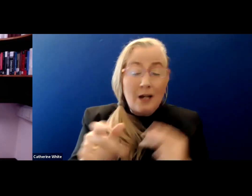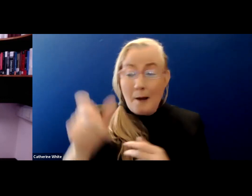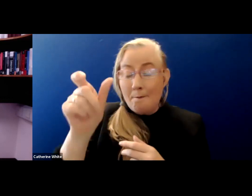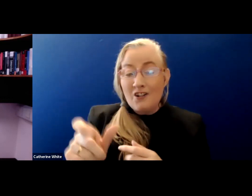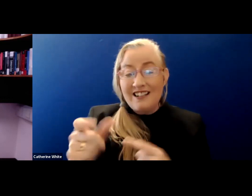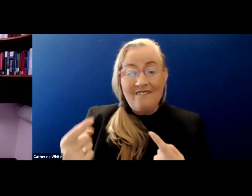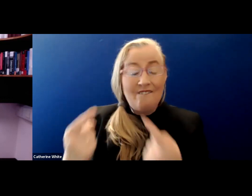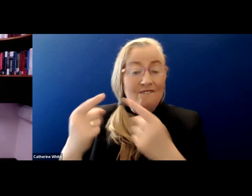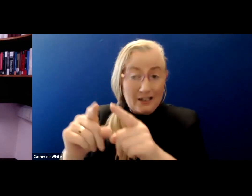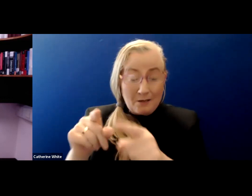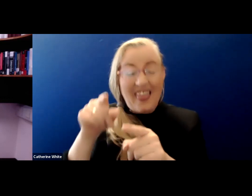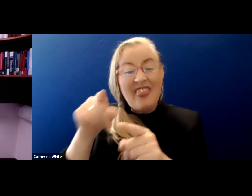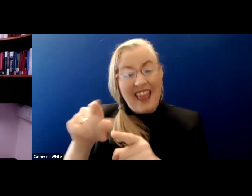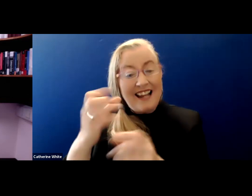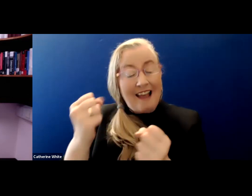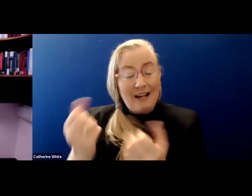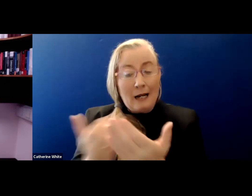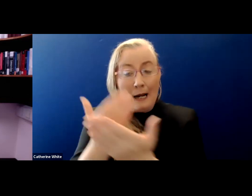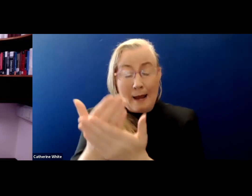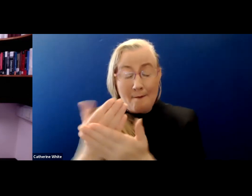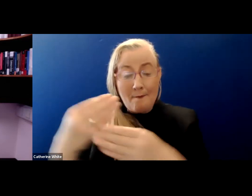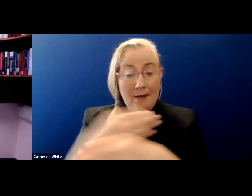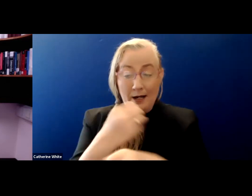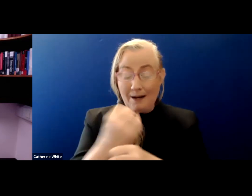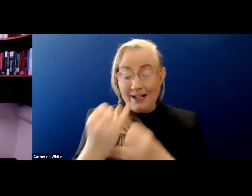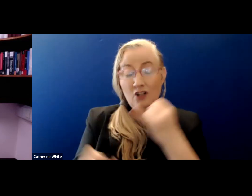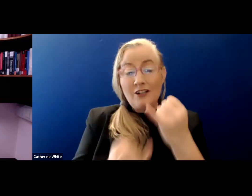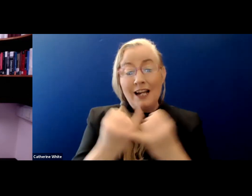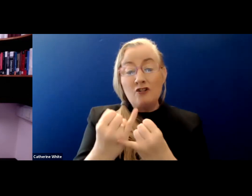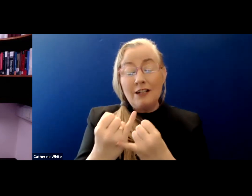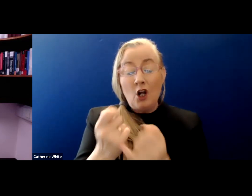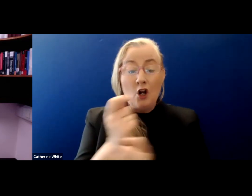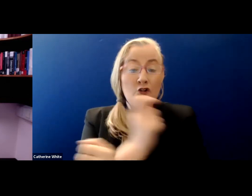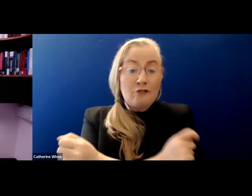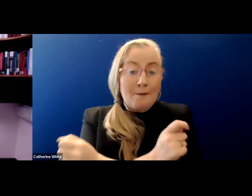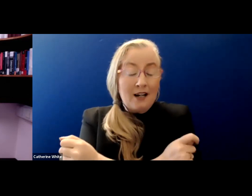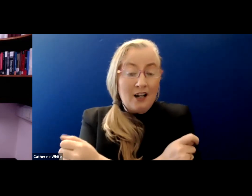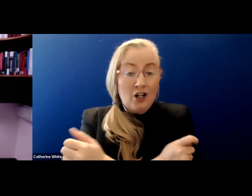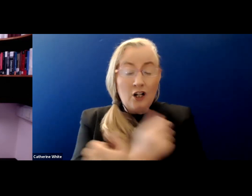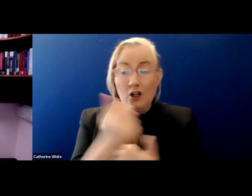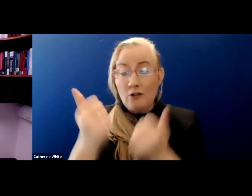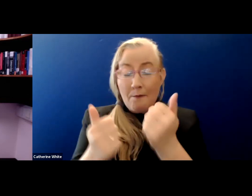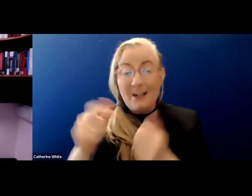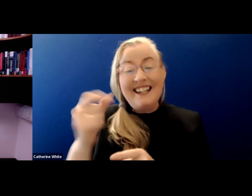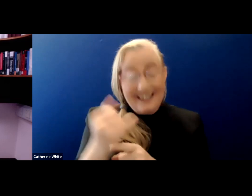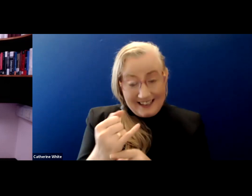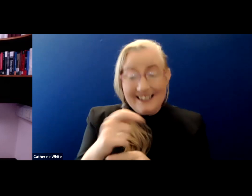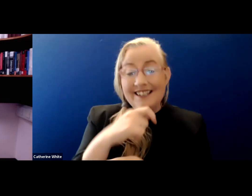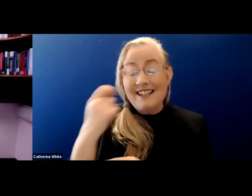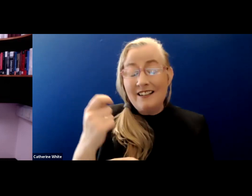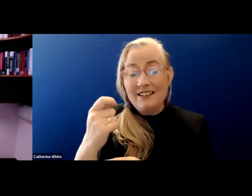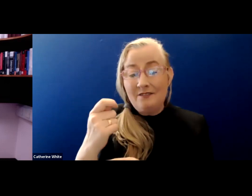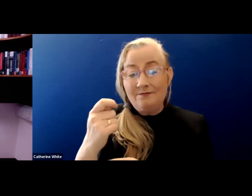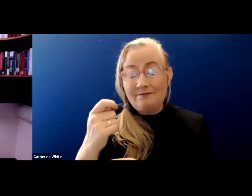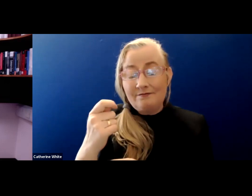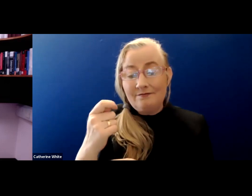aggression would reinforce the claim made by the International Criminal Tribunal for the former Yugoslavia that a state sovereignty-oriented